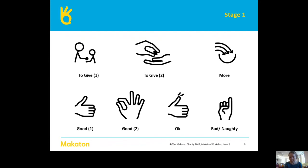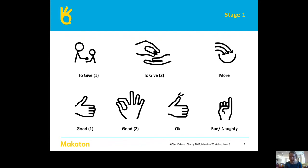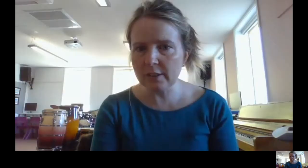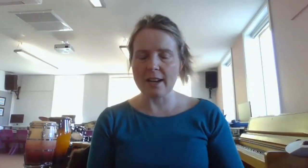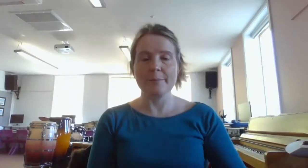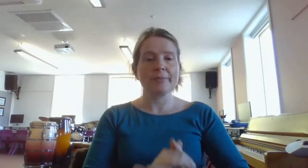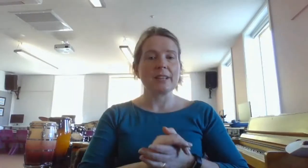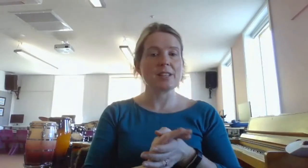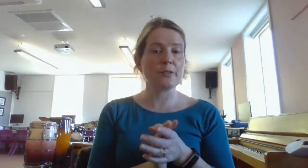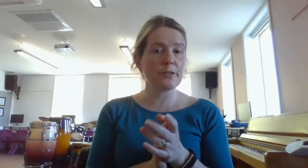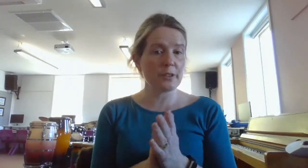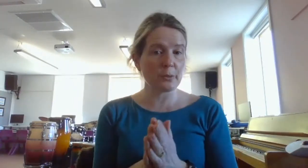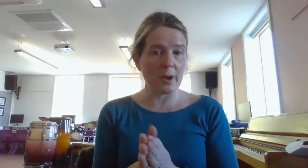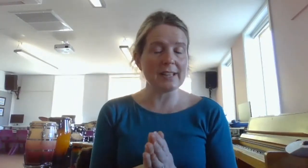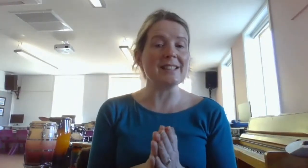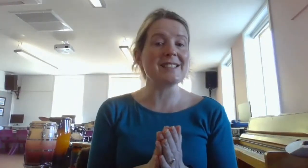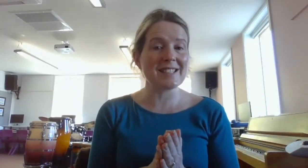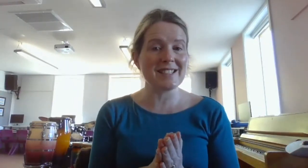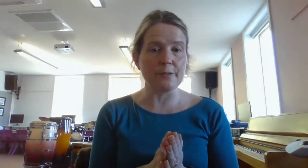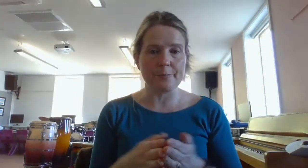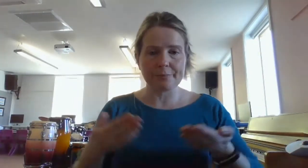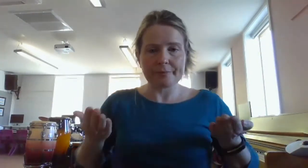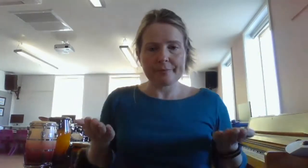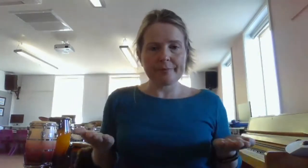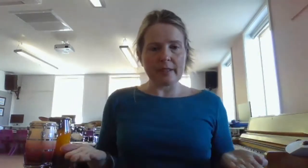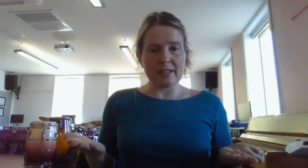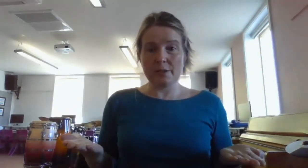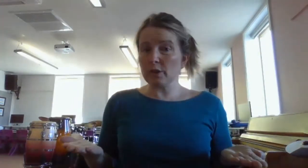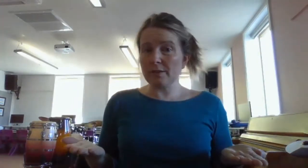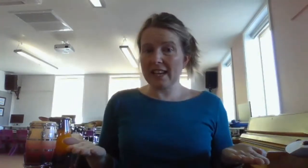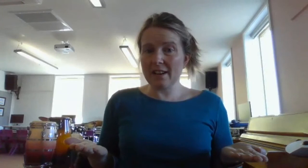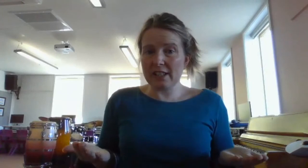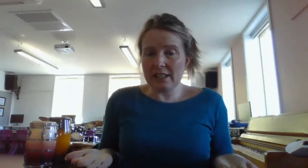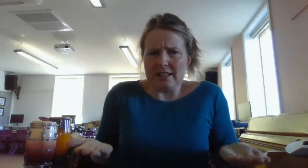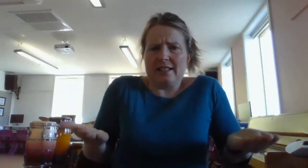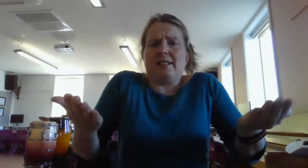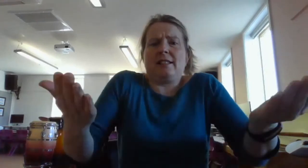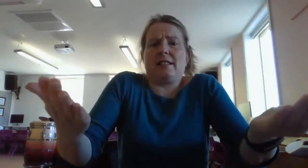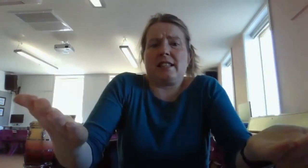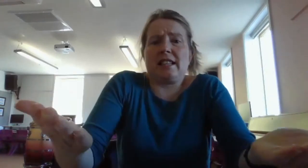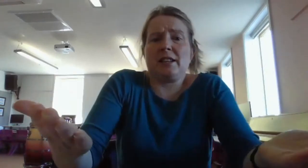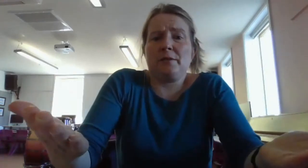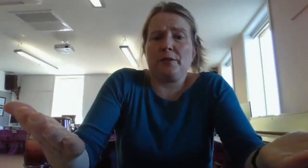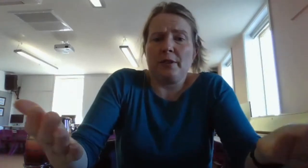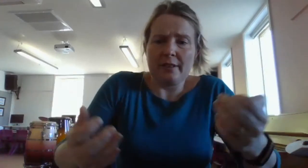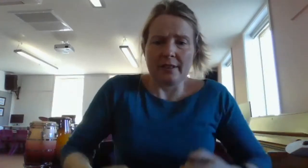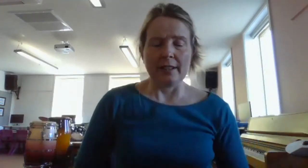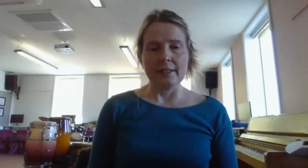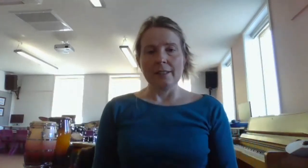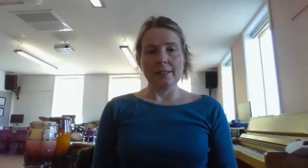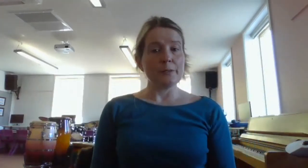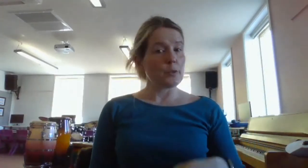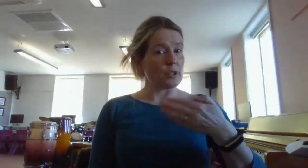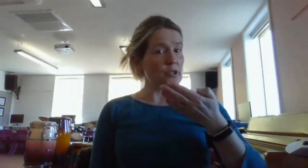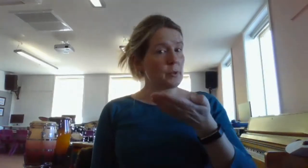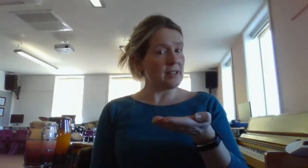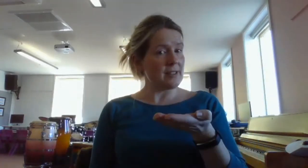that. Okay, so the first one is to give. If you've got something heavy, to give. If you've got a